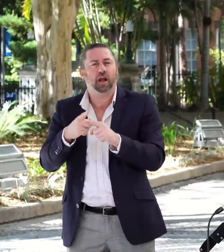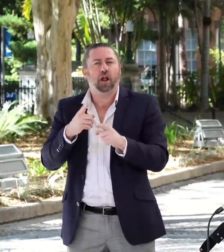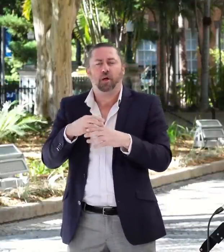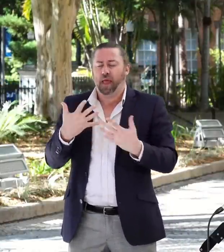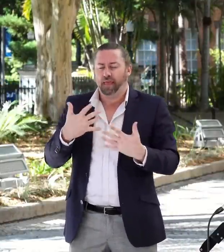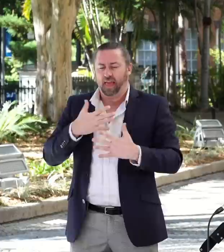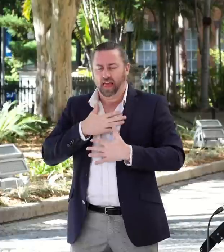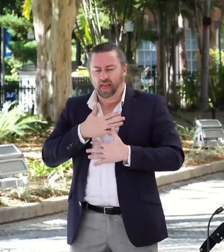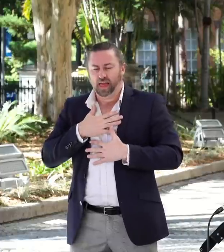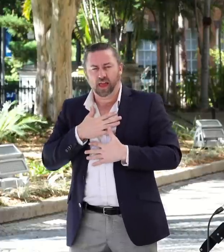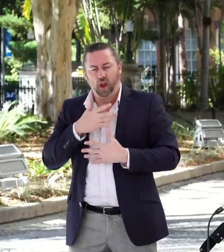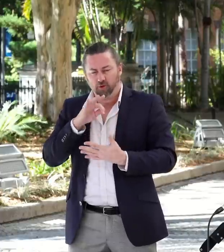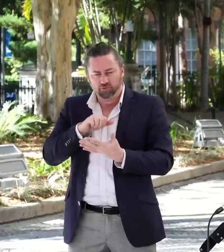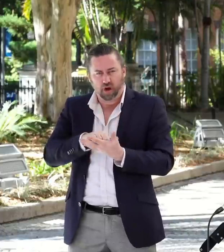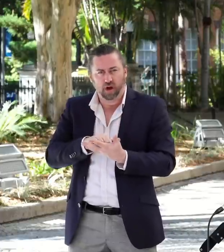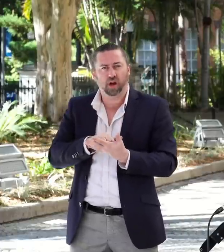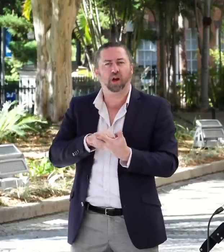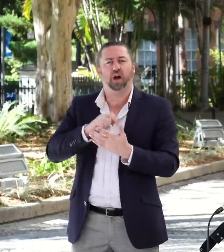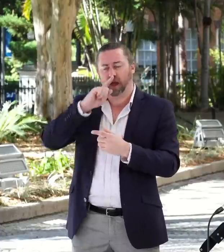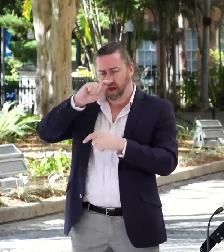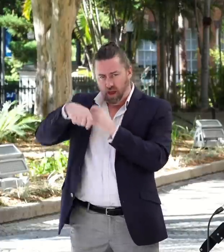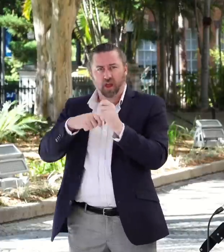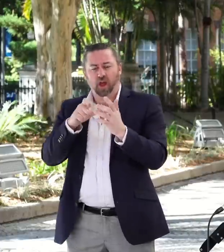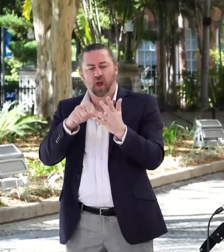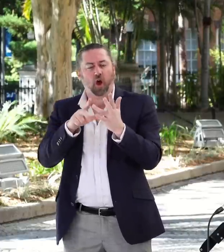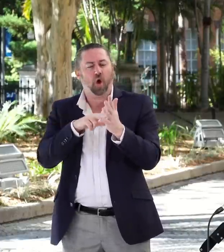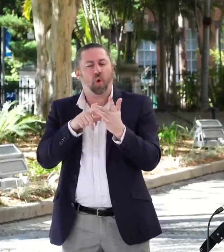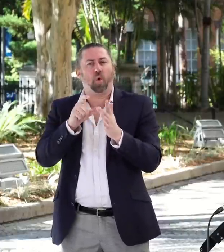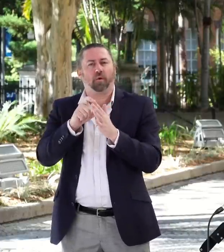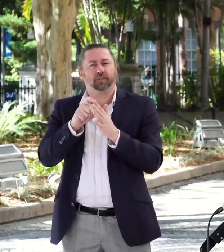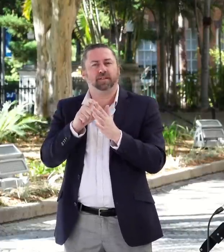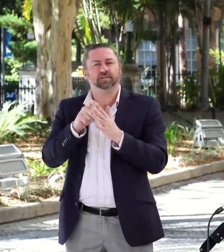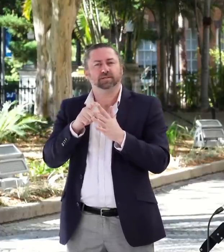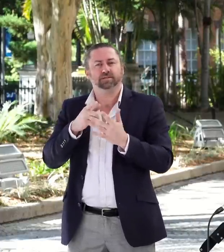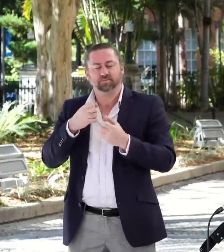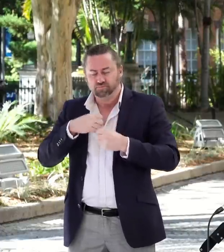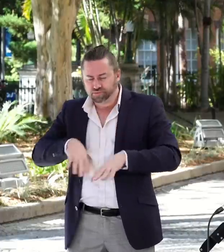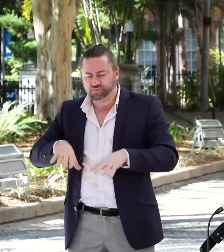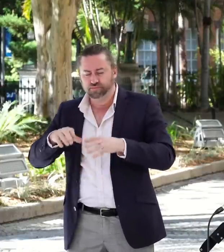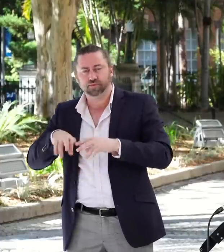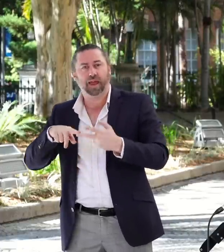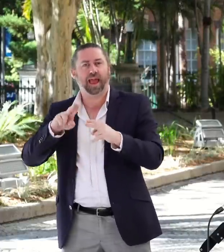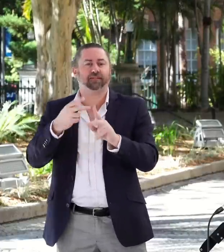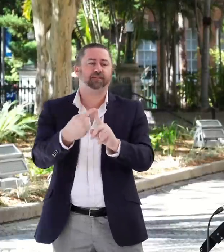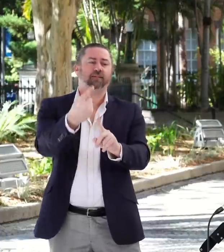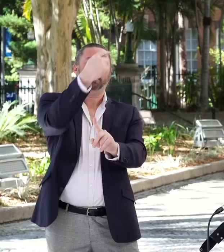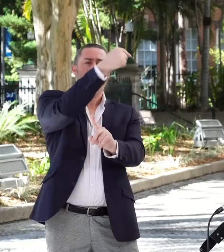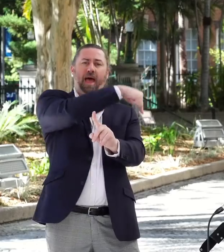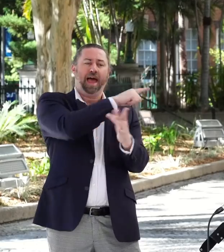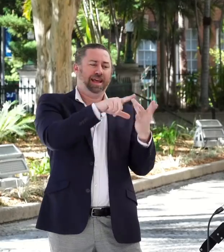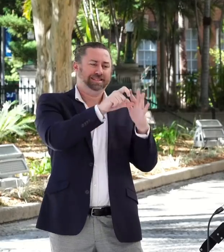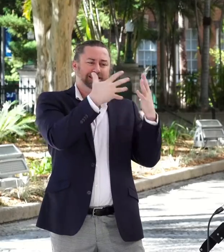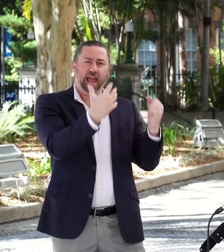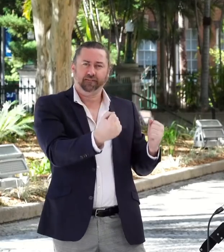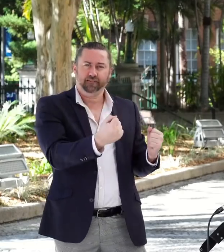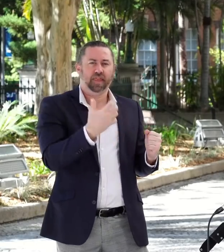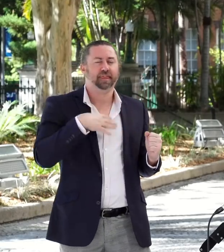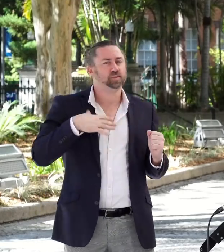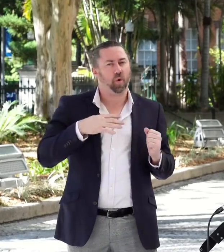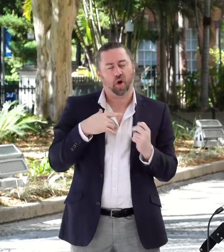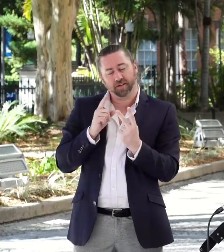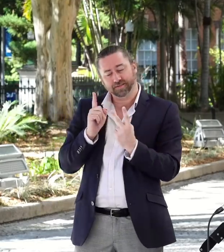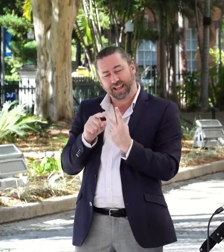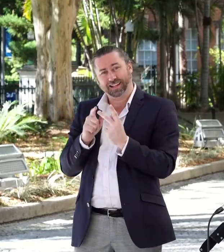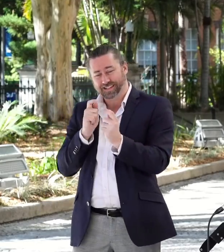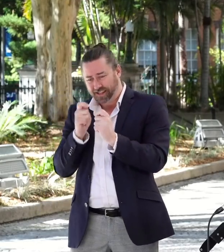illness, that can lead to shedding of COVID-19 virus if you've previously been infected. That's why we had to wait for more